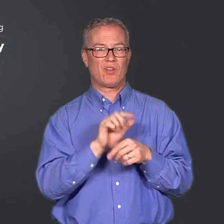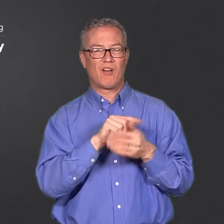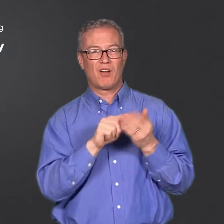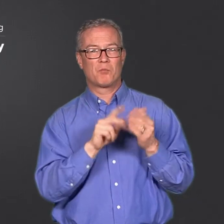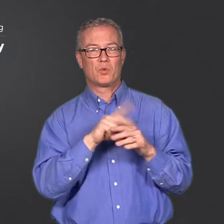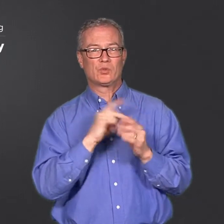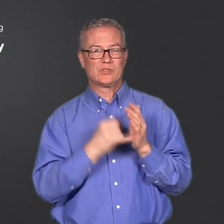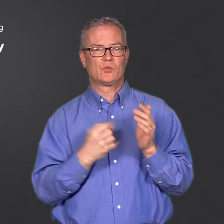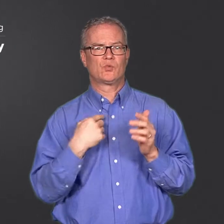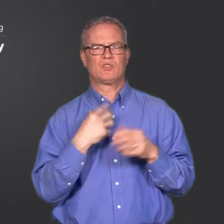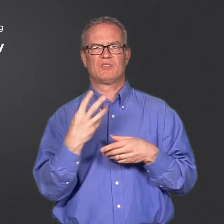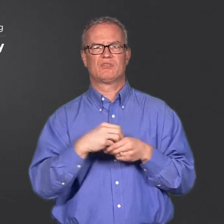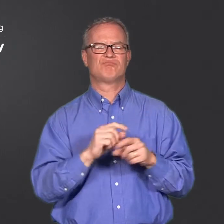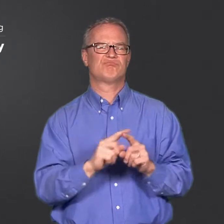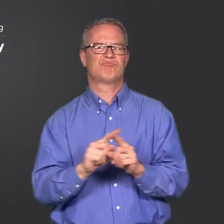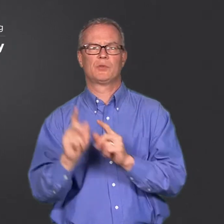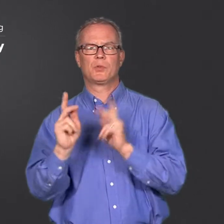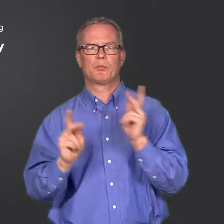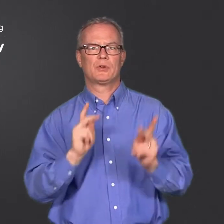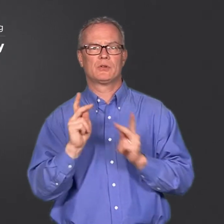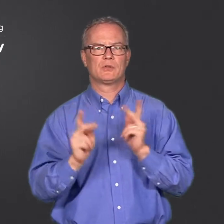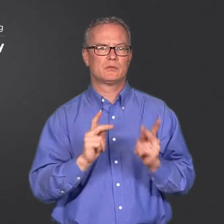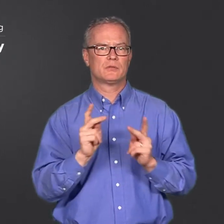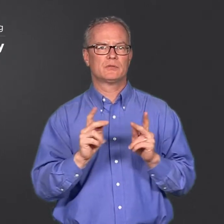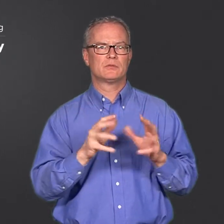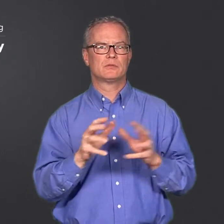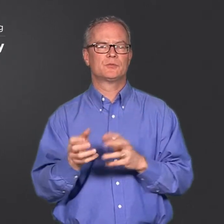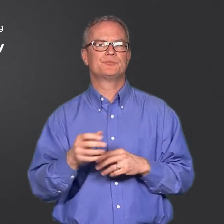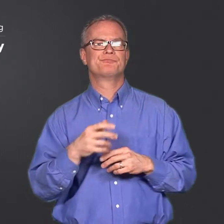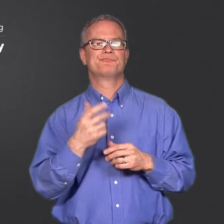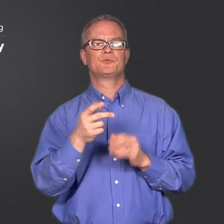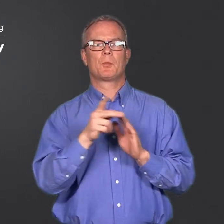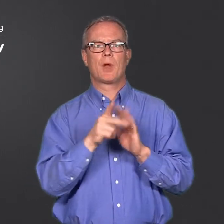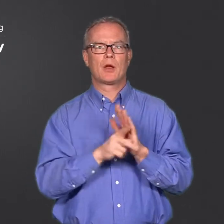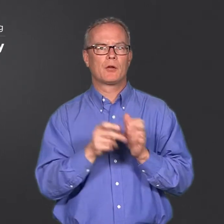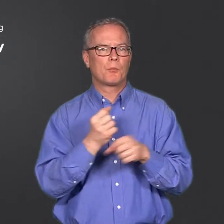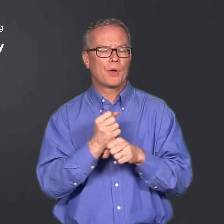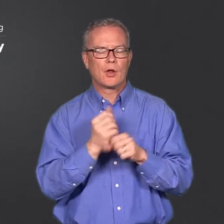And while we work on those various projects, we're involving various people: